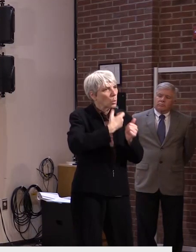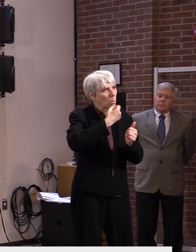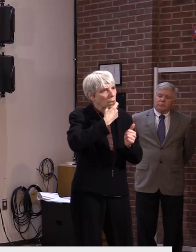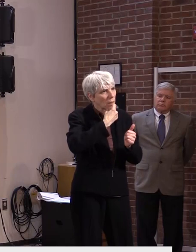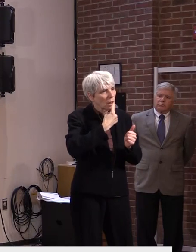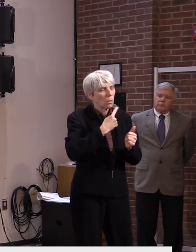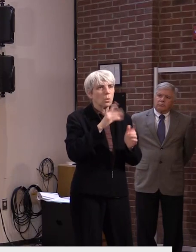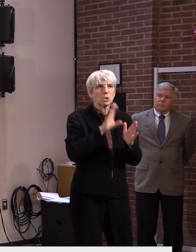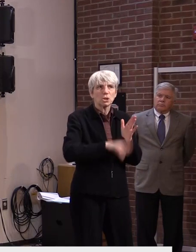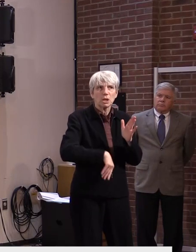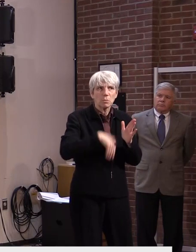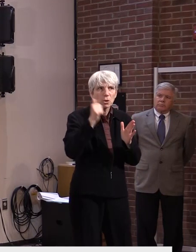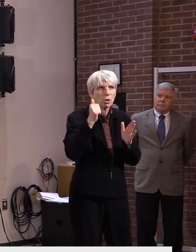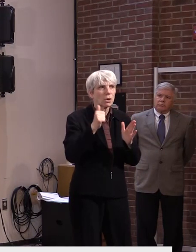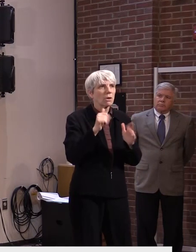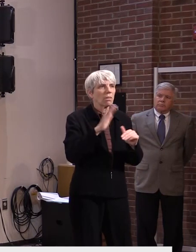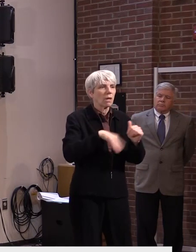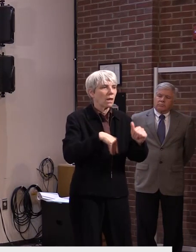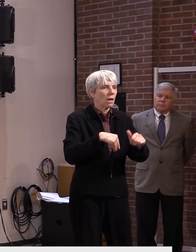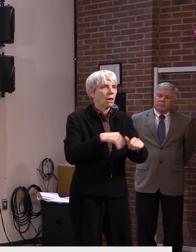and easily